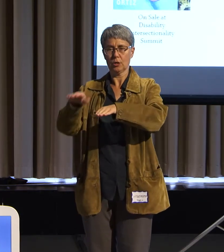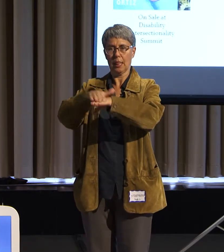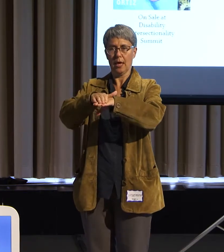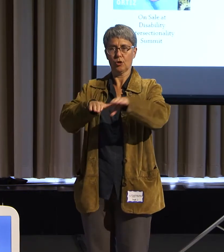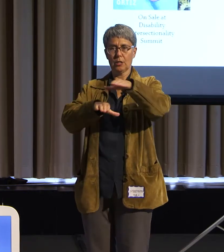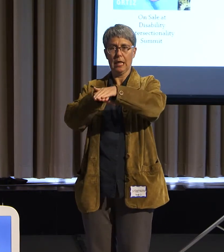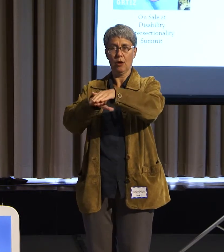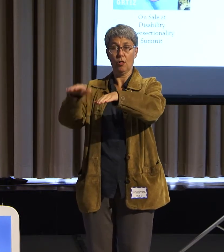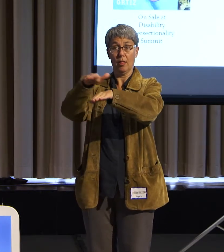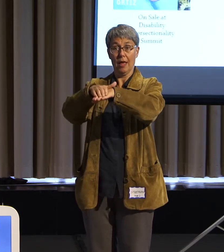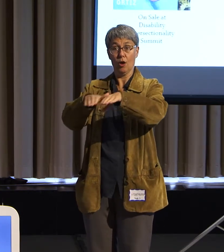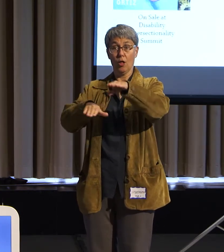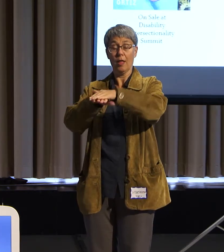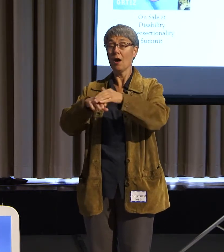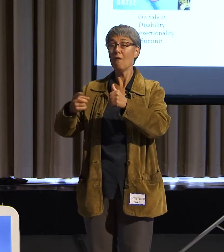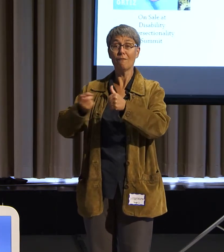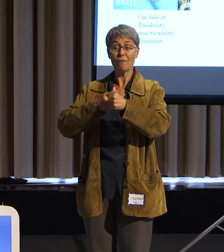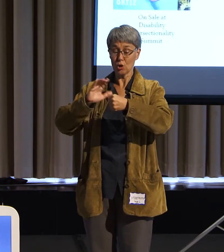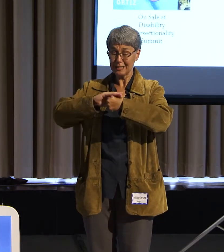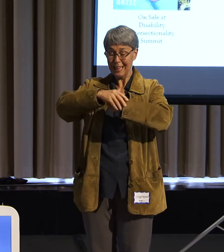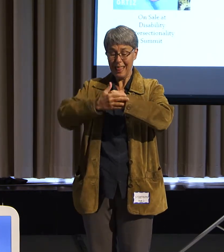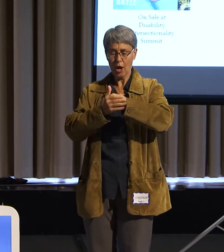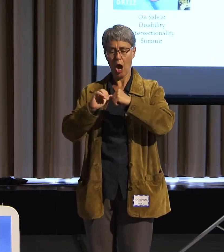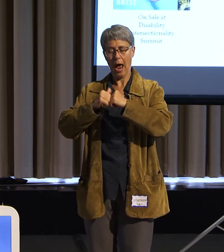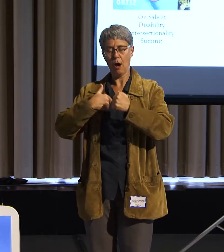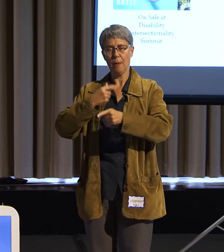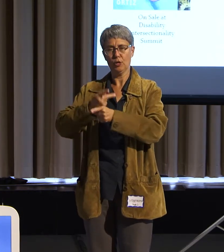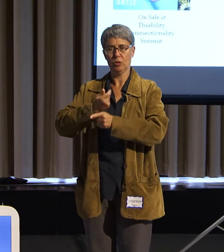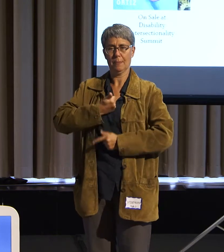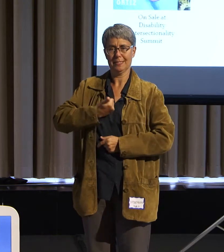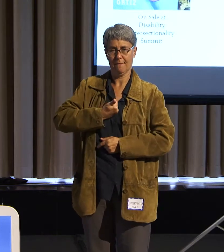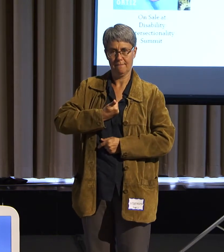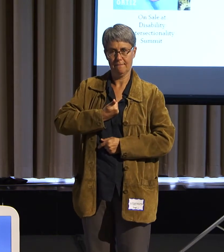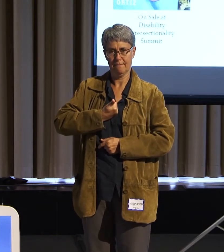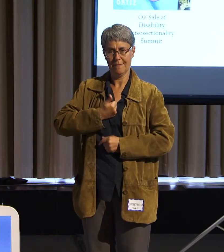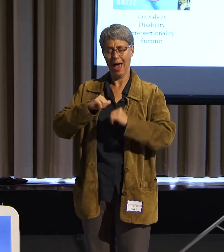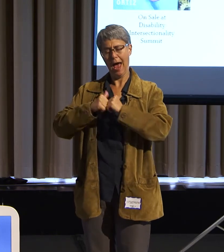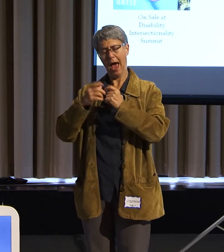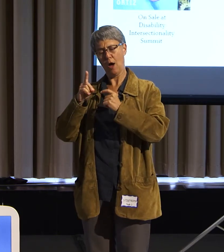and how much agency Yes. I actually have.